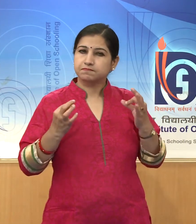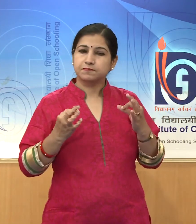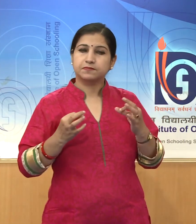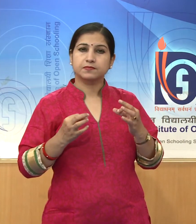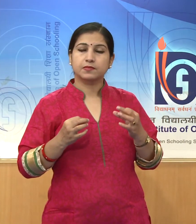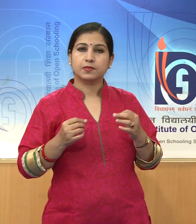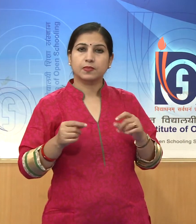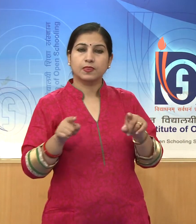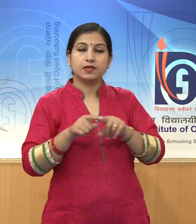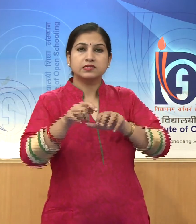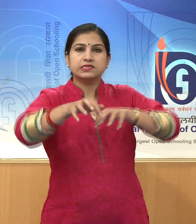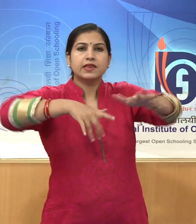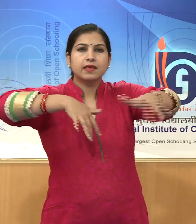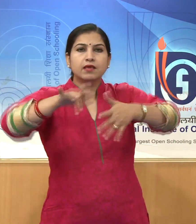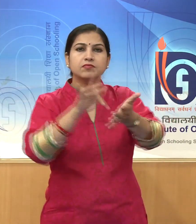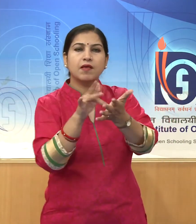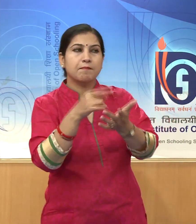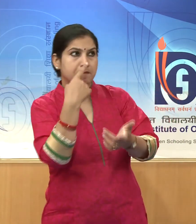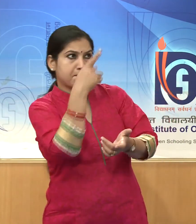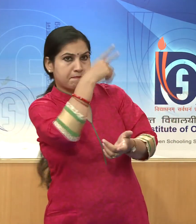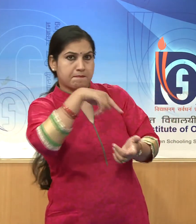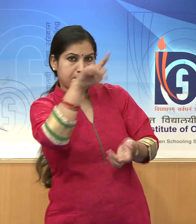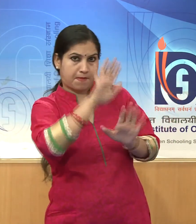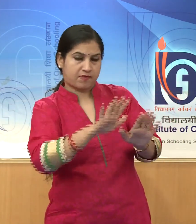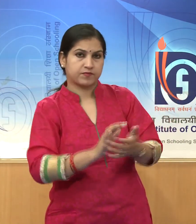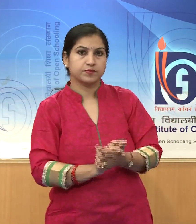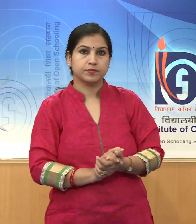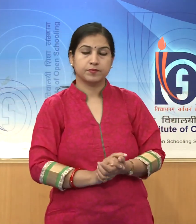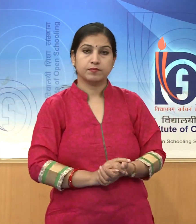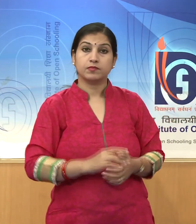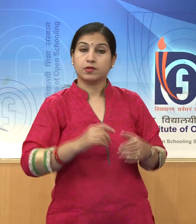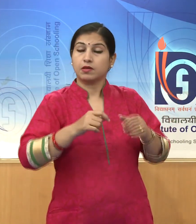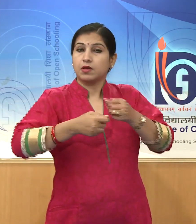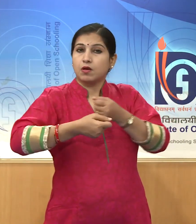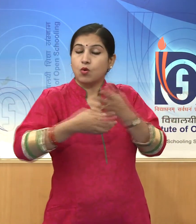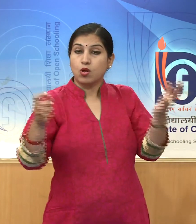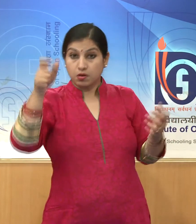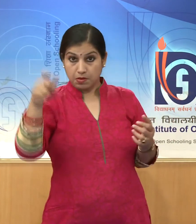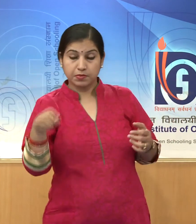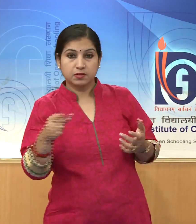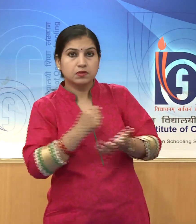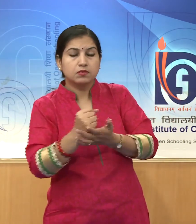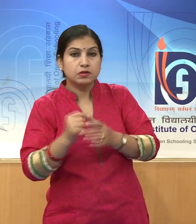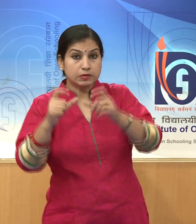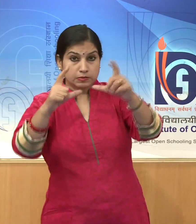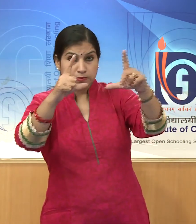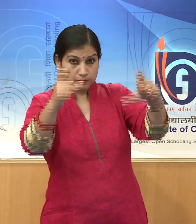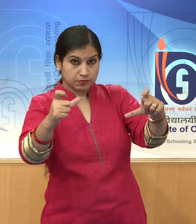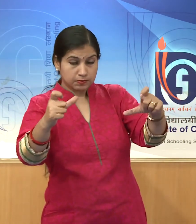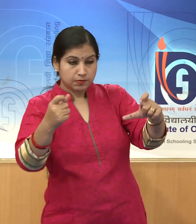experimental cityscape. The artist tried to capture